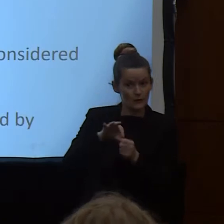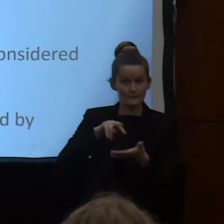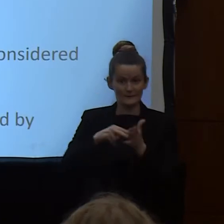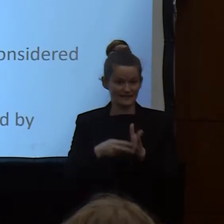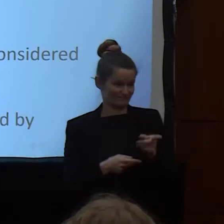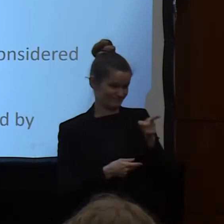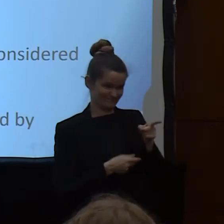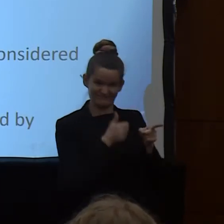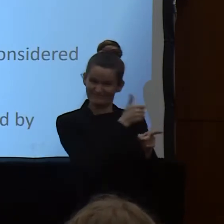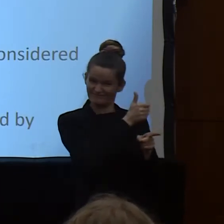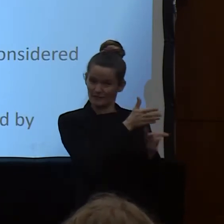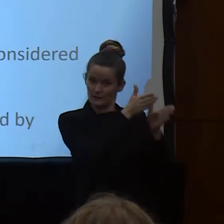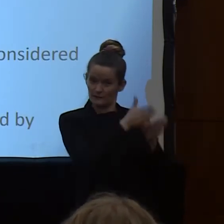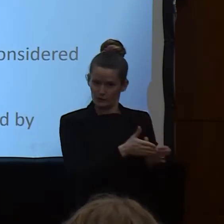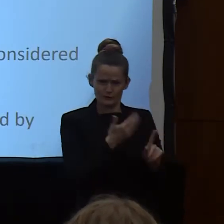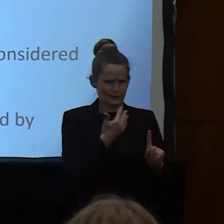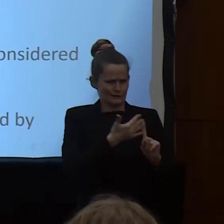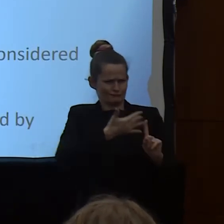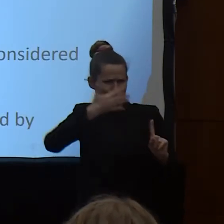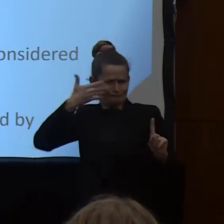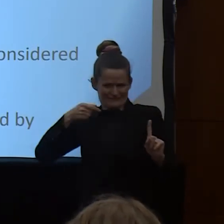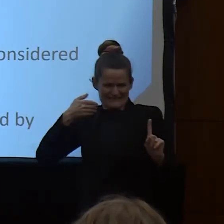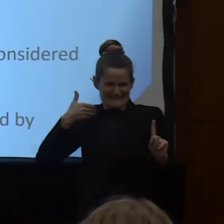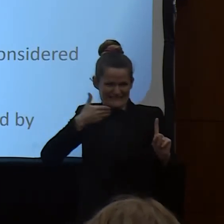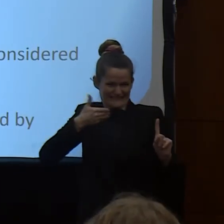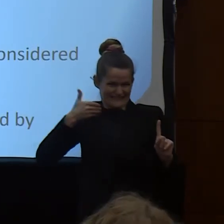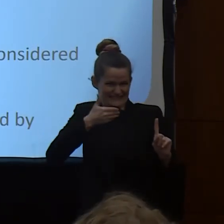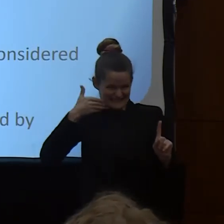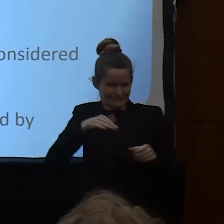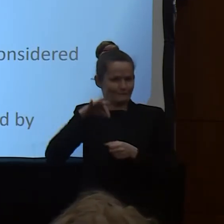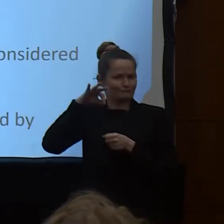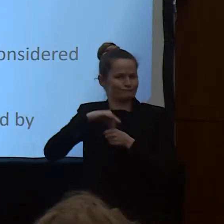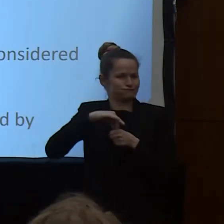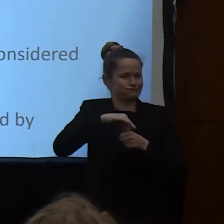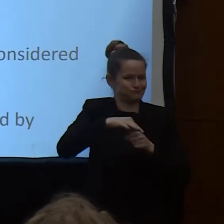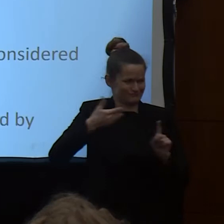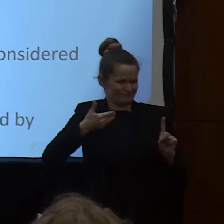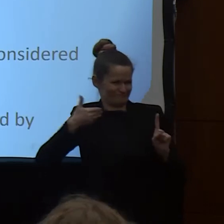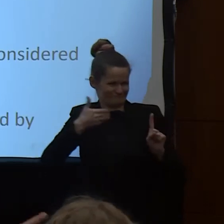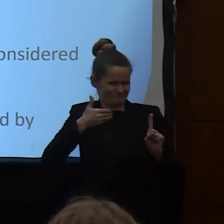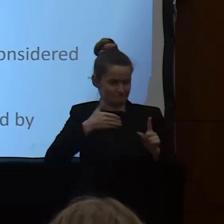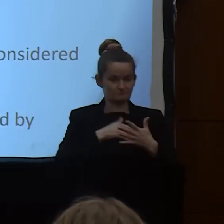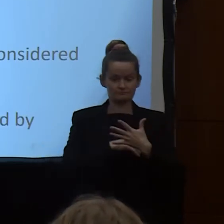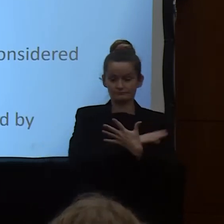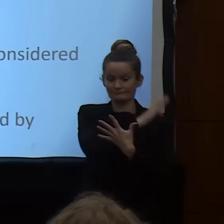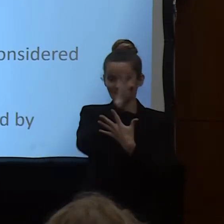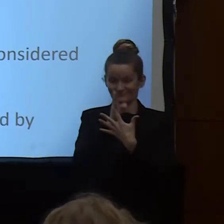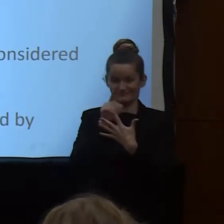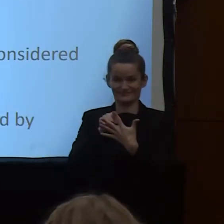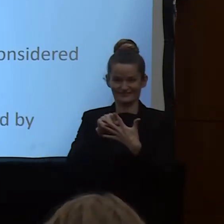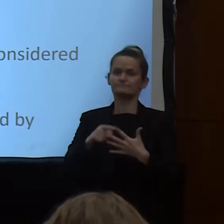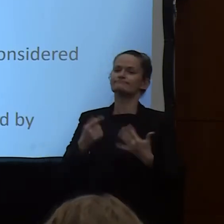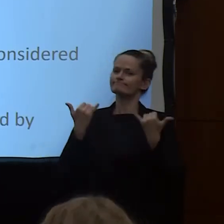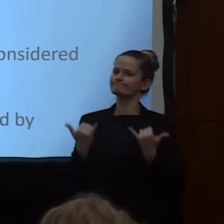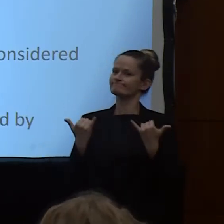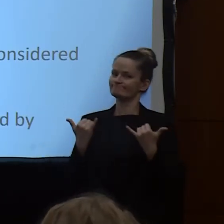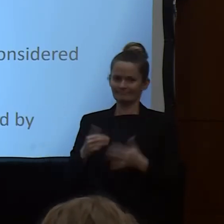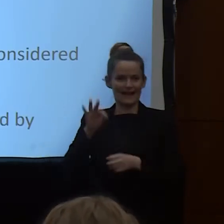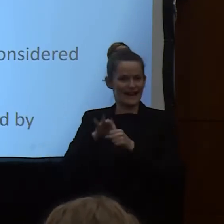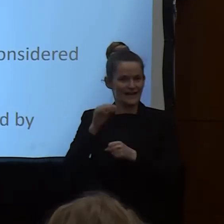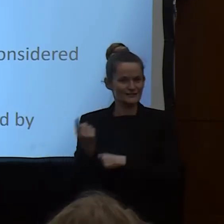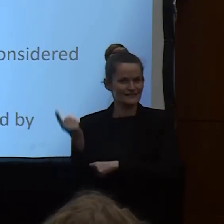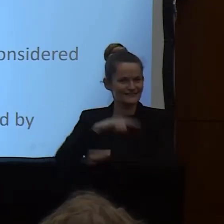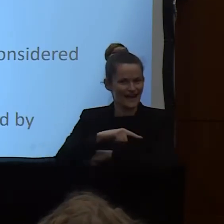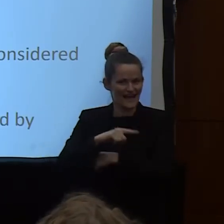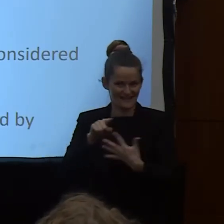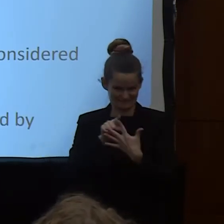45 days of early voting. The election day votes, those are folks who have voted in a precinct on election day today. The mailed absentee,